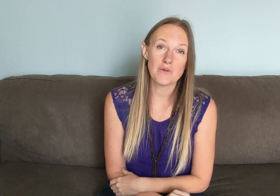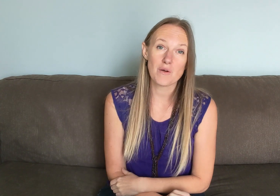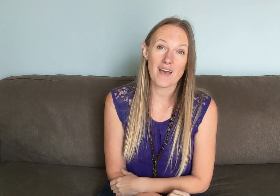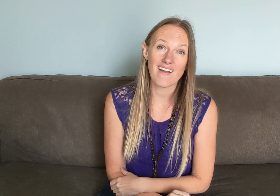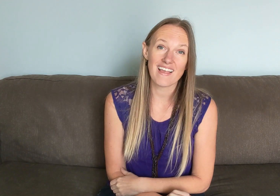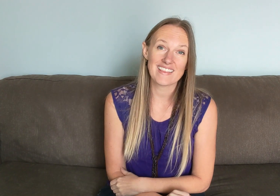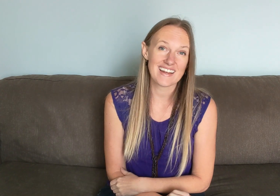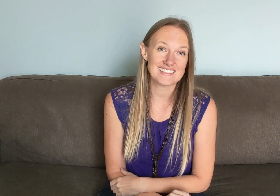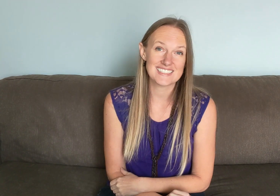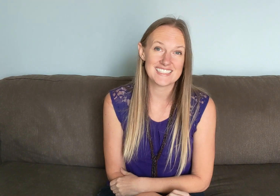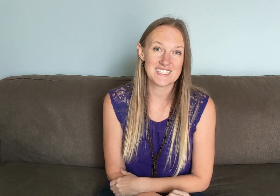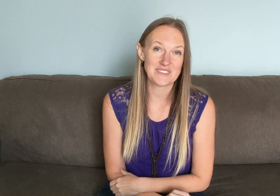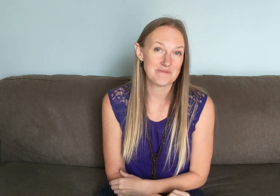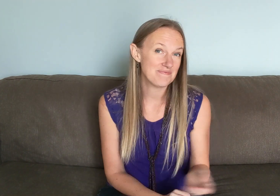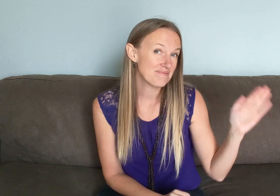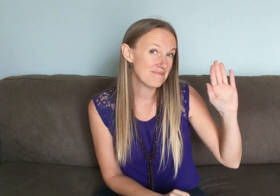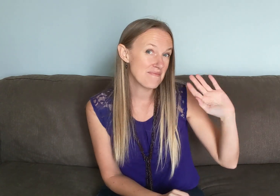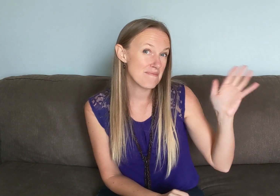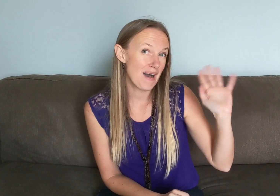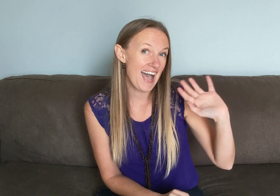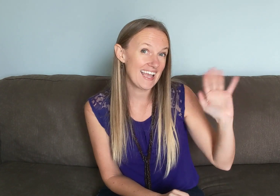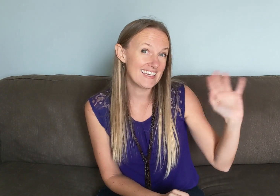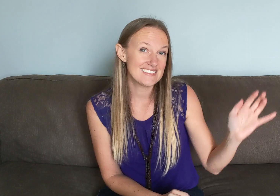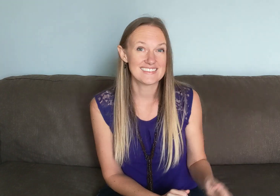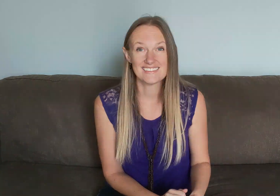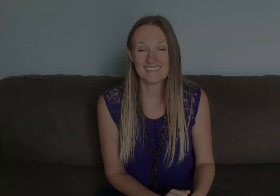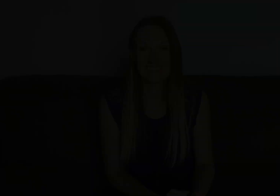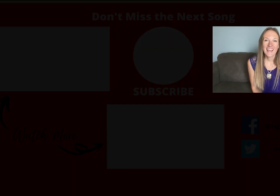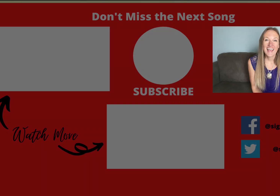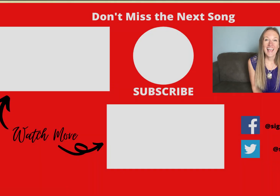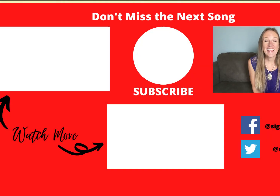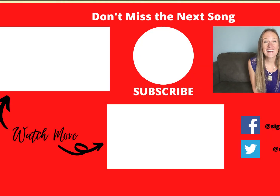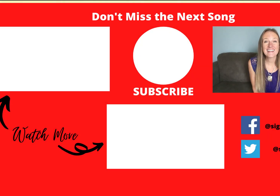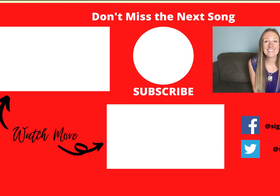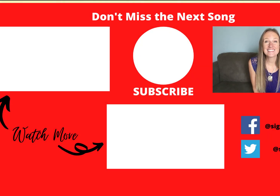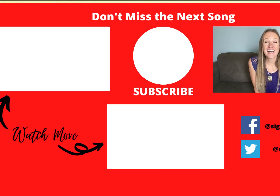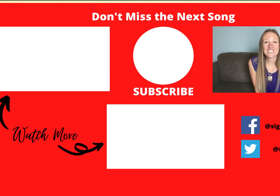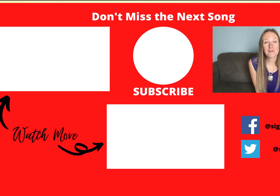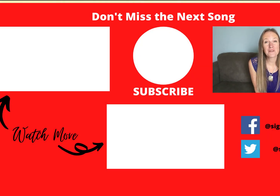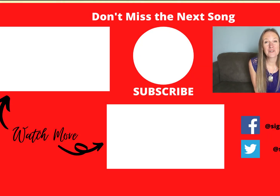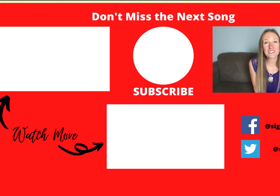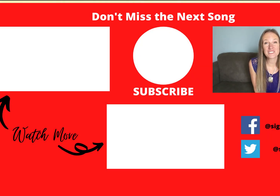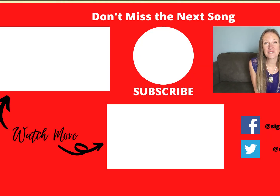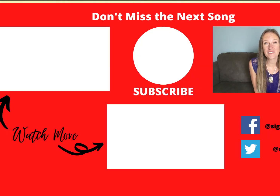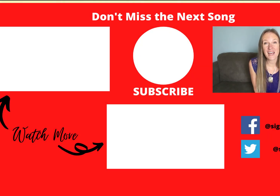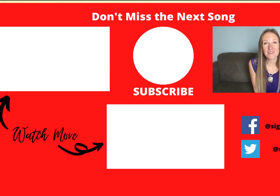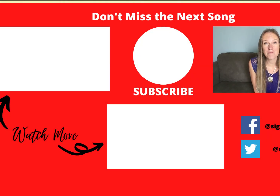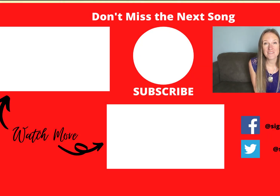are well, and that I'll see you soon. Bye. Hey guys, I just want to encourage you, if you're having a bit of a